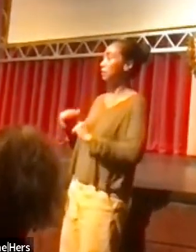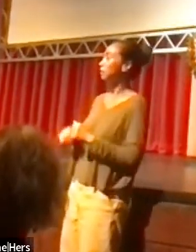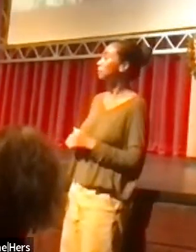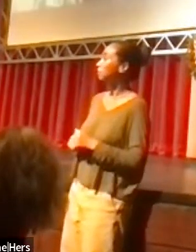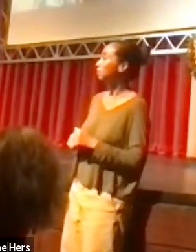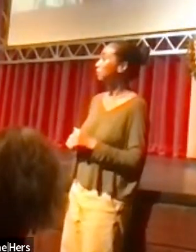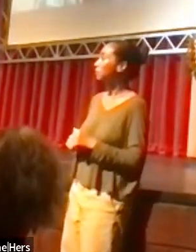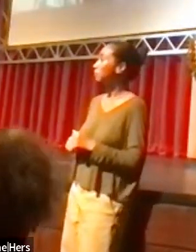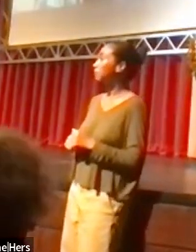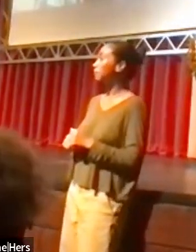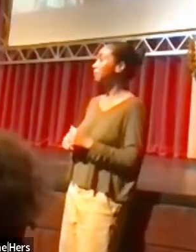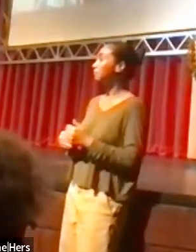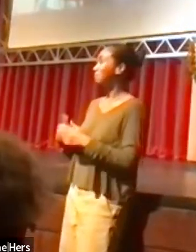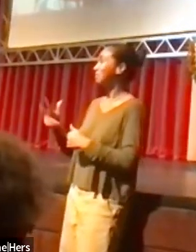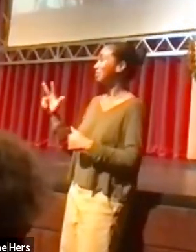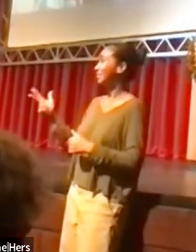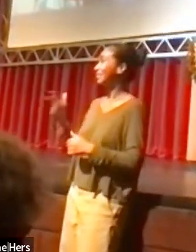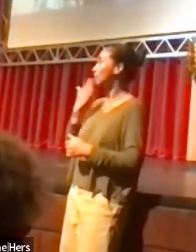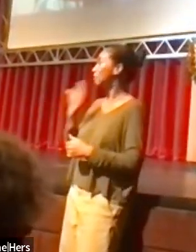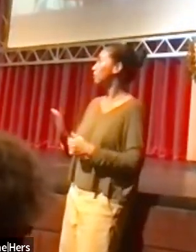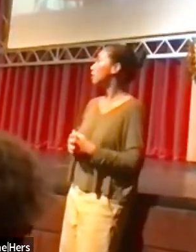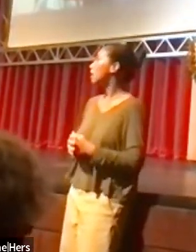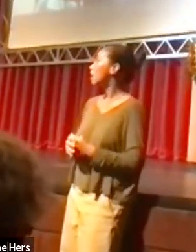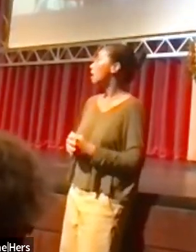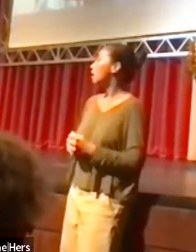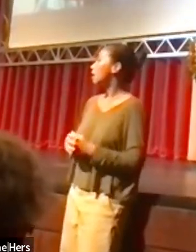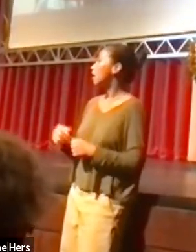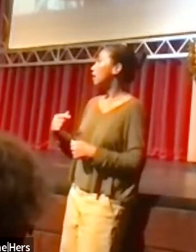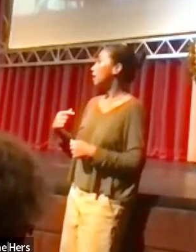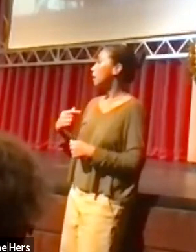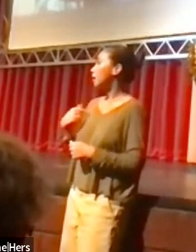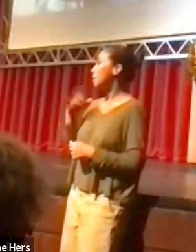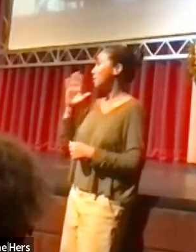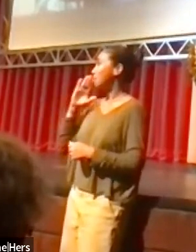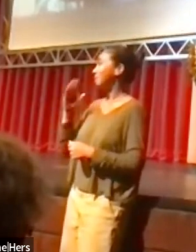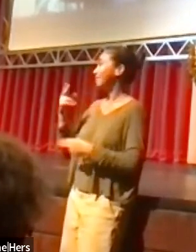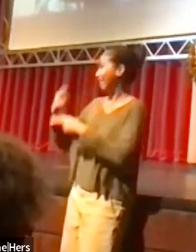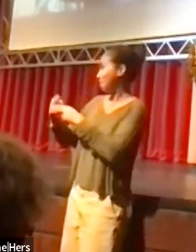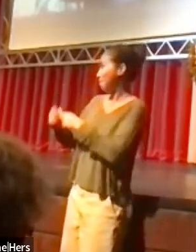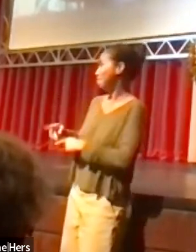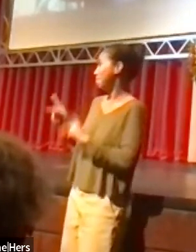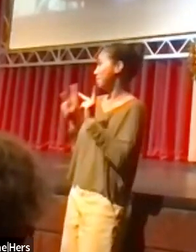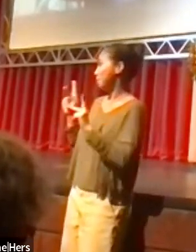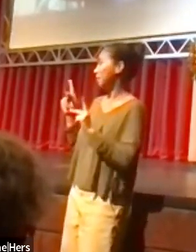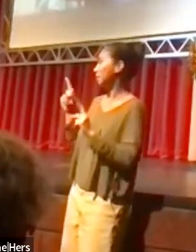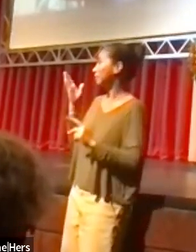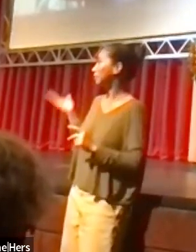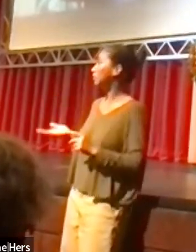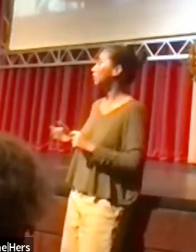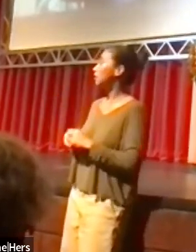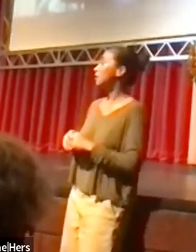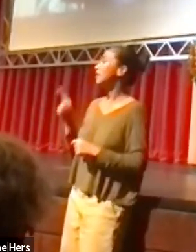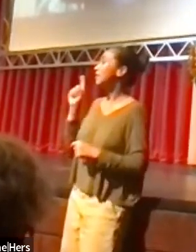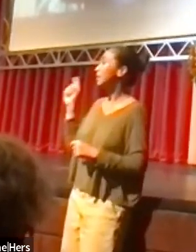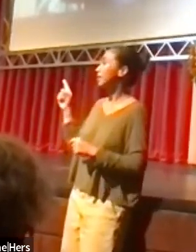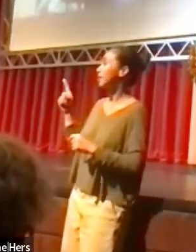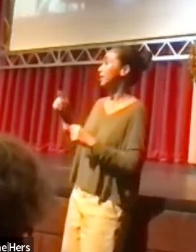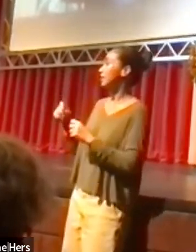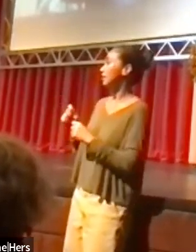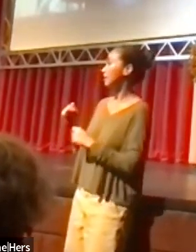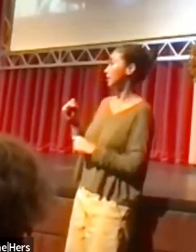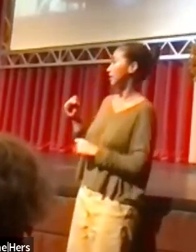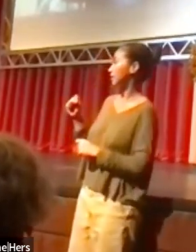Slide two, please, Tyler. Thank you. So I'm actually going to name these people. This is a